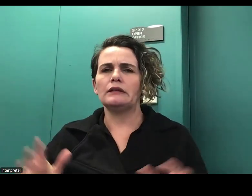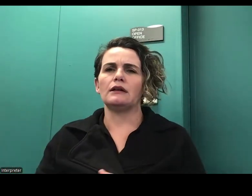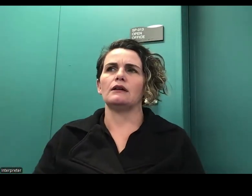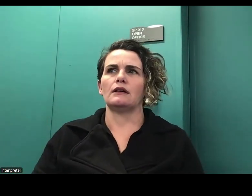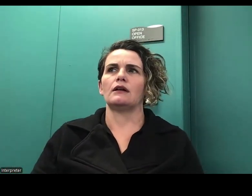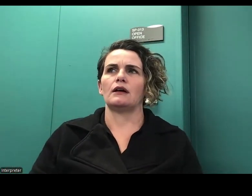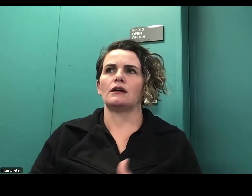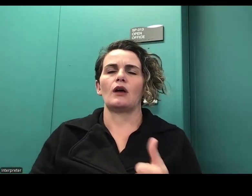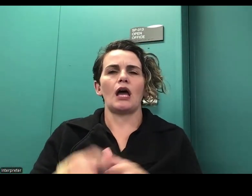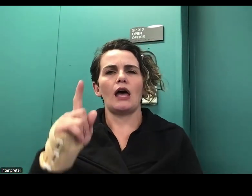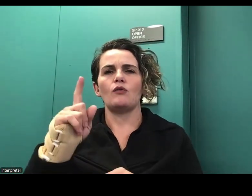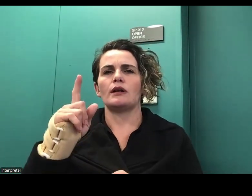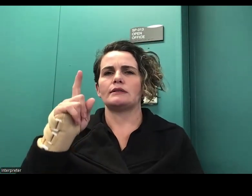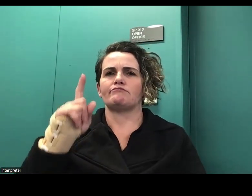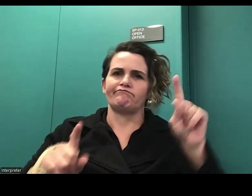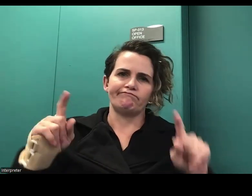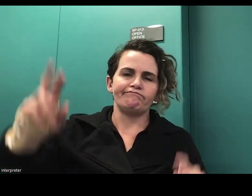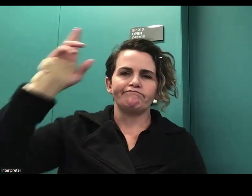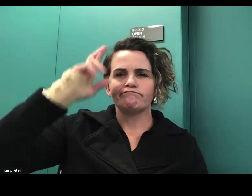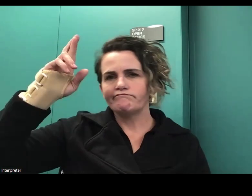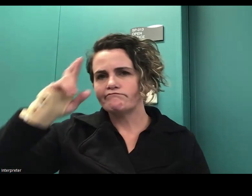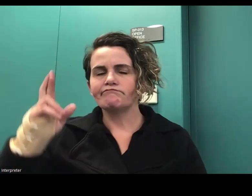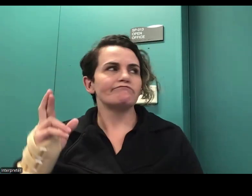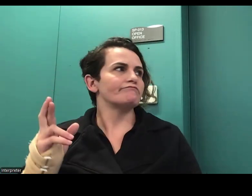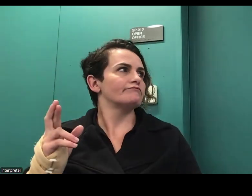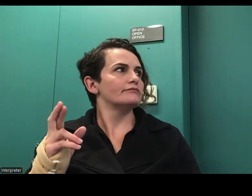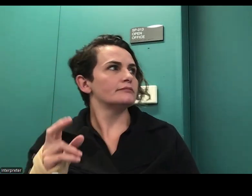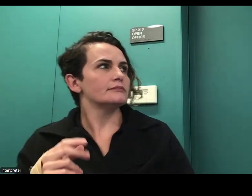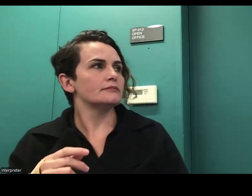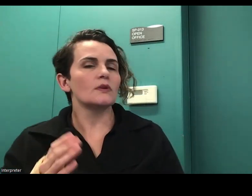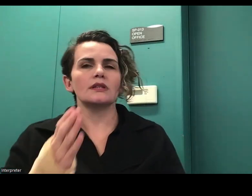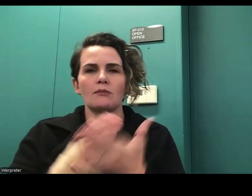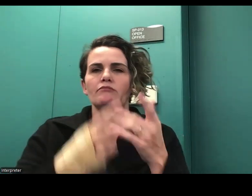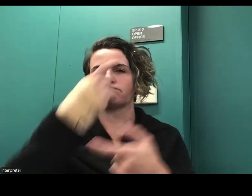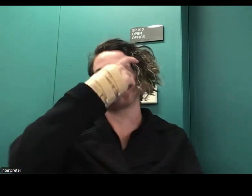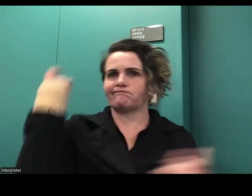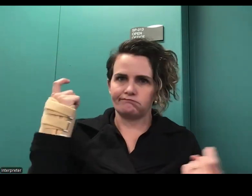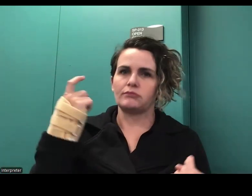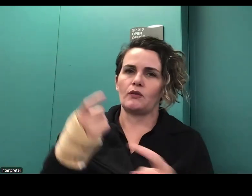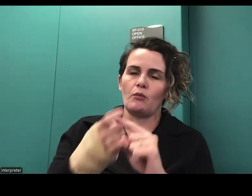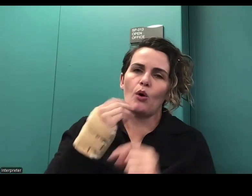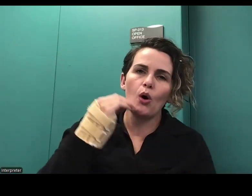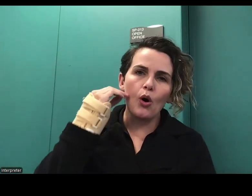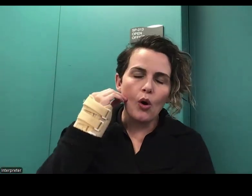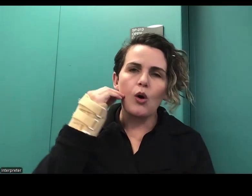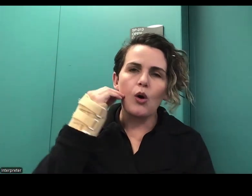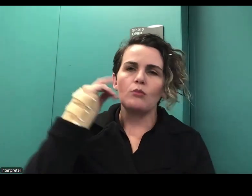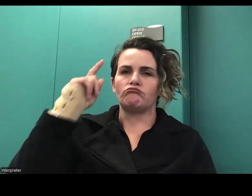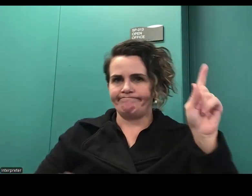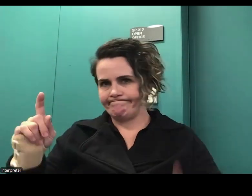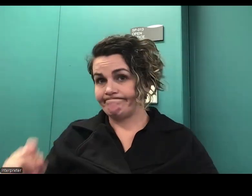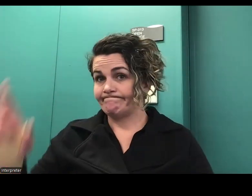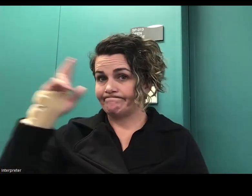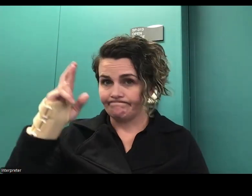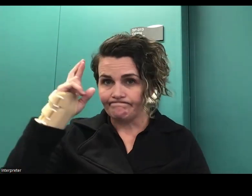mean, everybody has different reasons. Some of them, there've been traumatic childhoods, right? They all Mhm. have different reasons. Mm-hmm. But there are some places